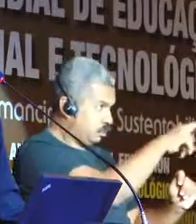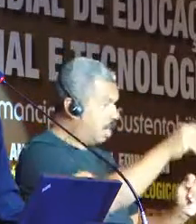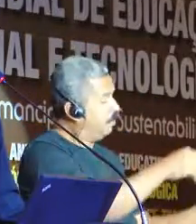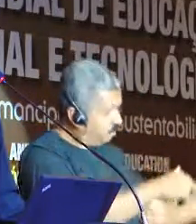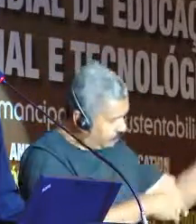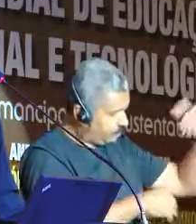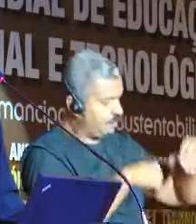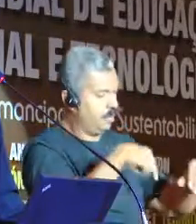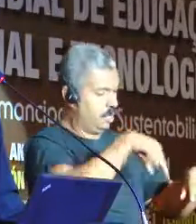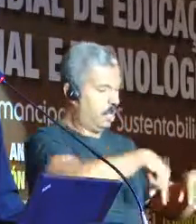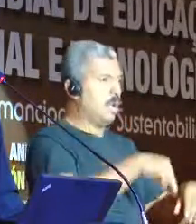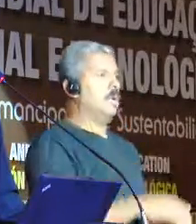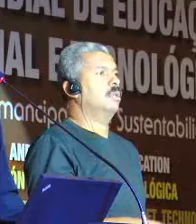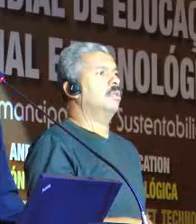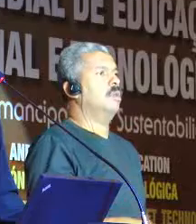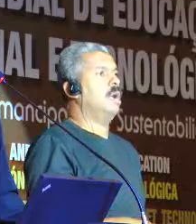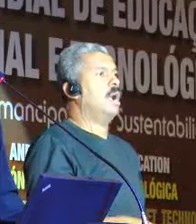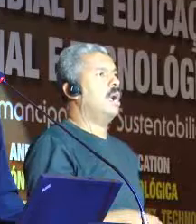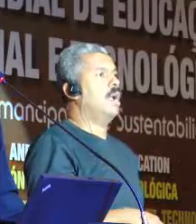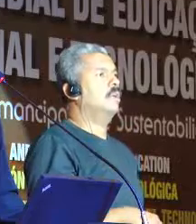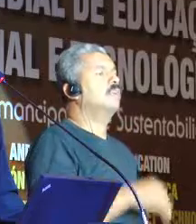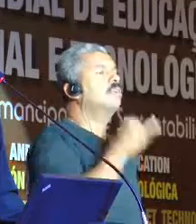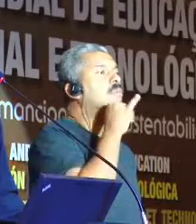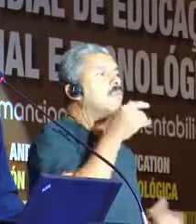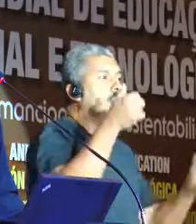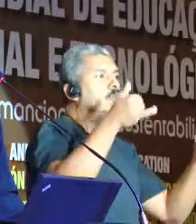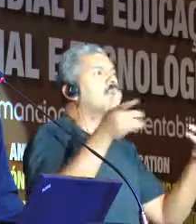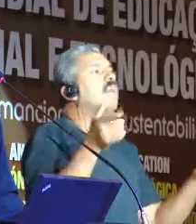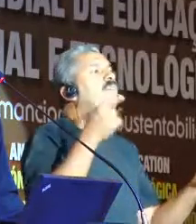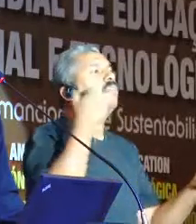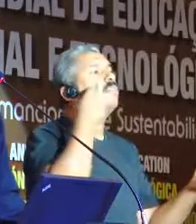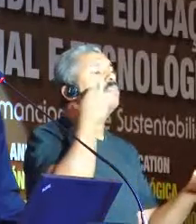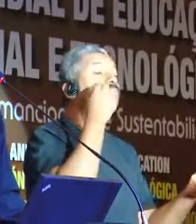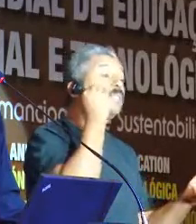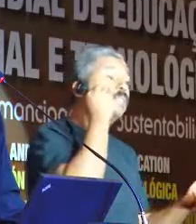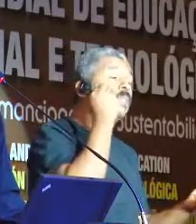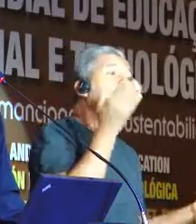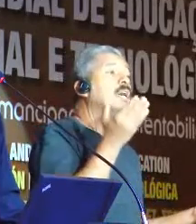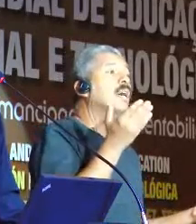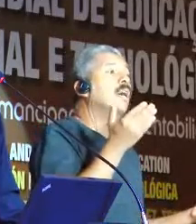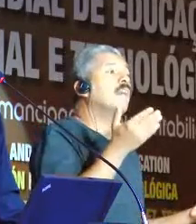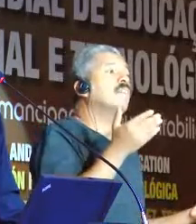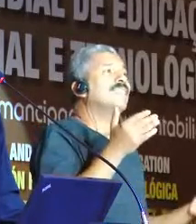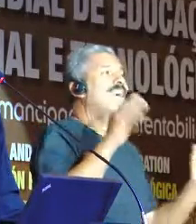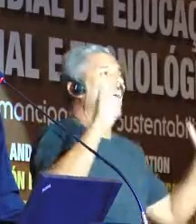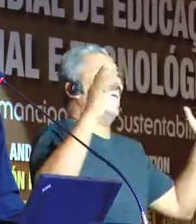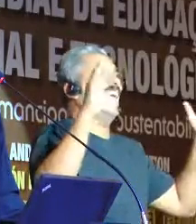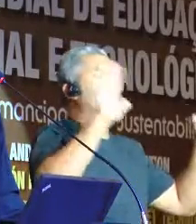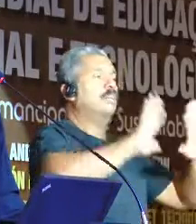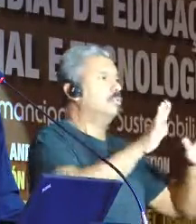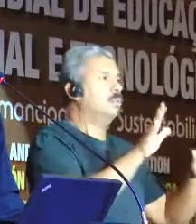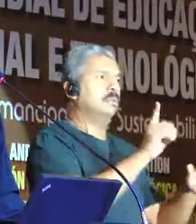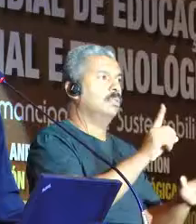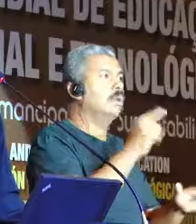So my challenge to you is not just to applaud. Go back and blog about